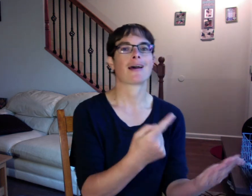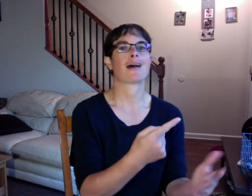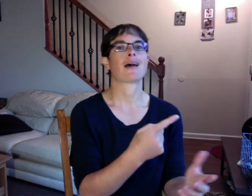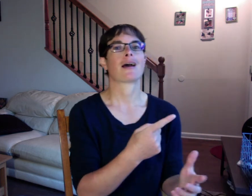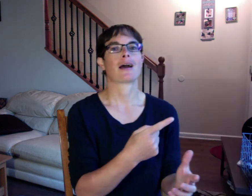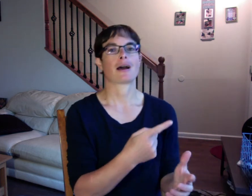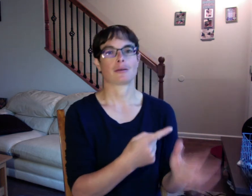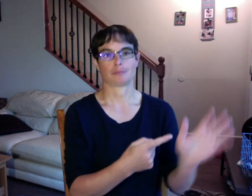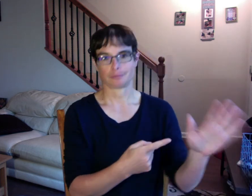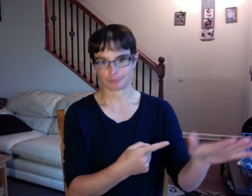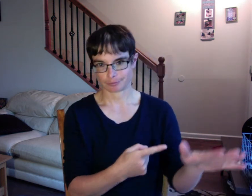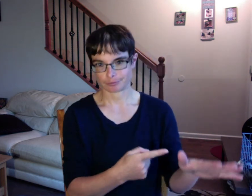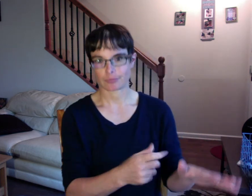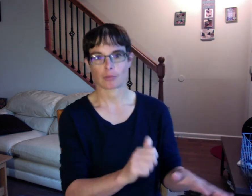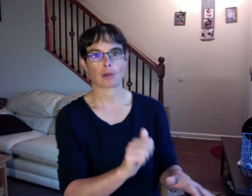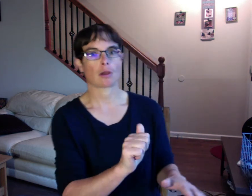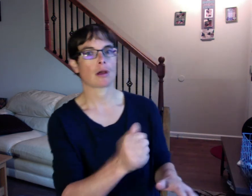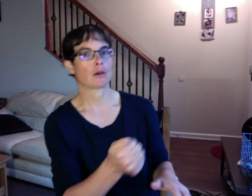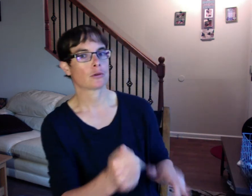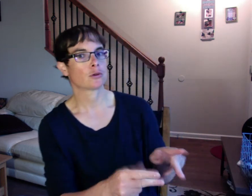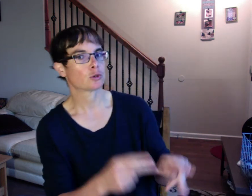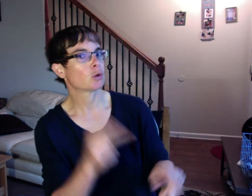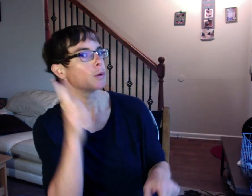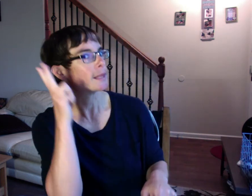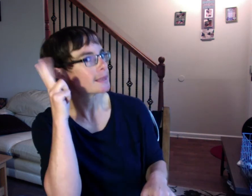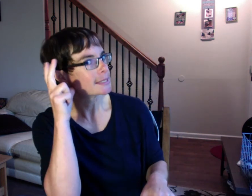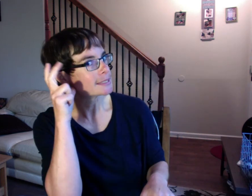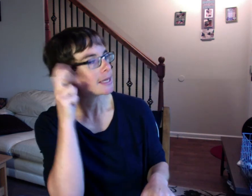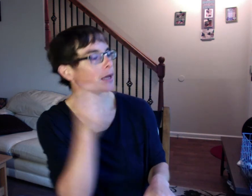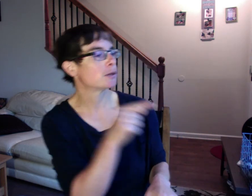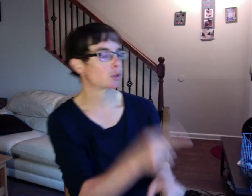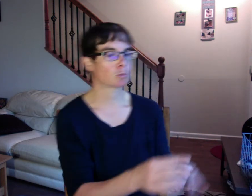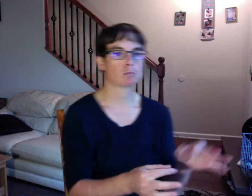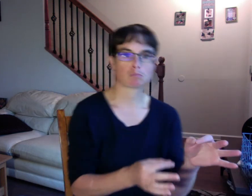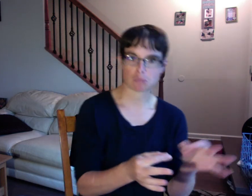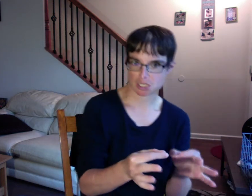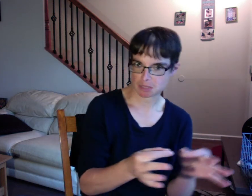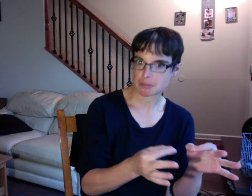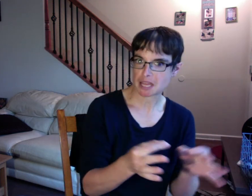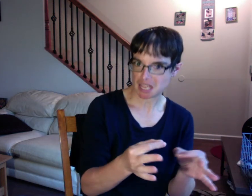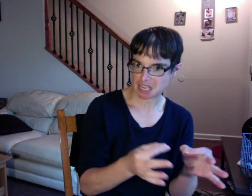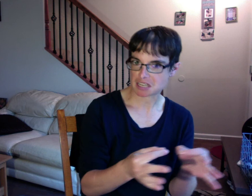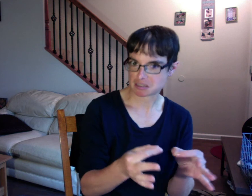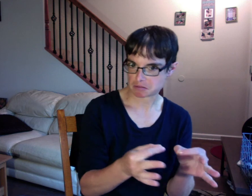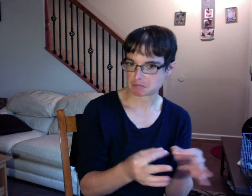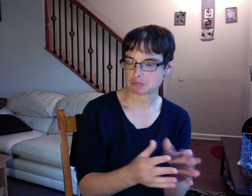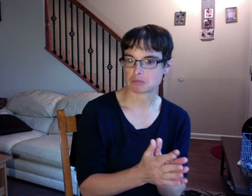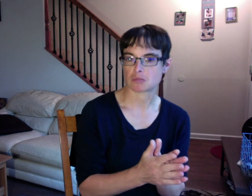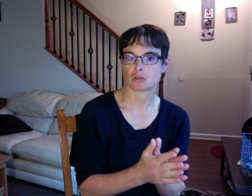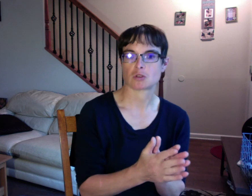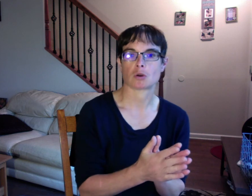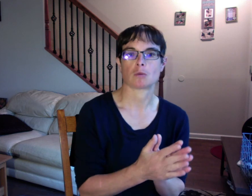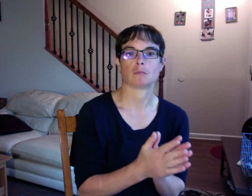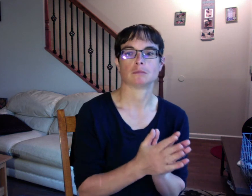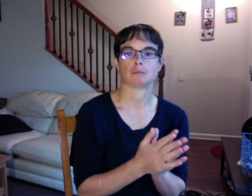and you're going to talk about your thinking as you're solving it, and then you're going to also do. So you're going to do 1, 2, and 3. Go ahead.